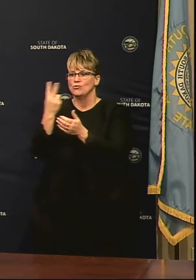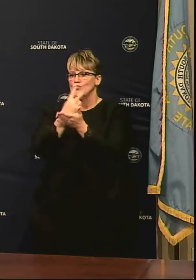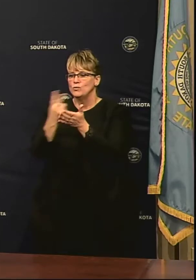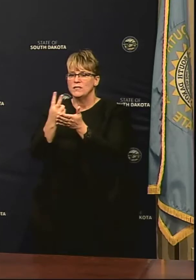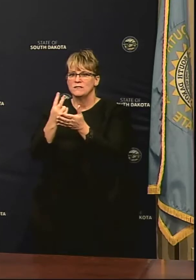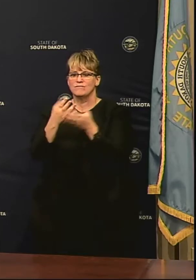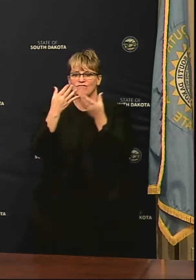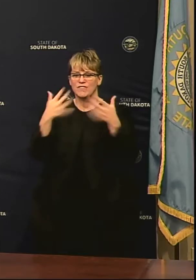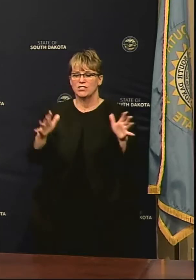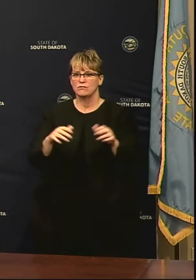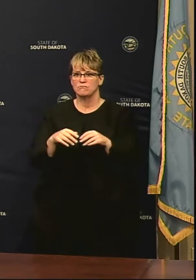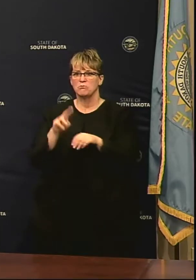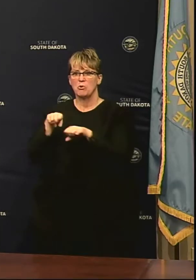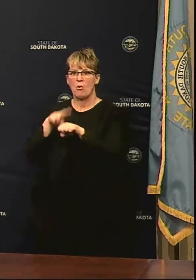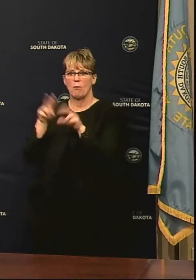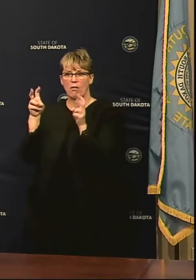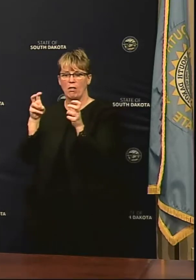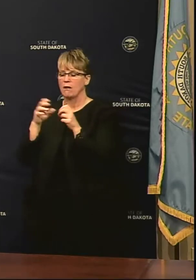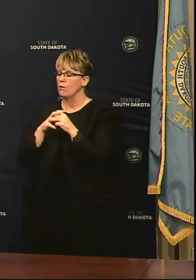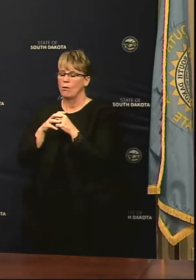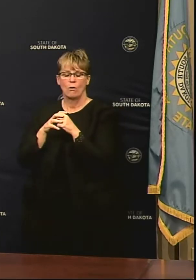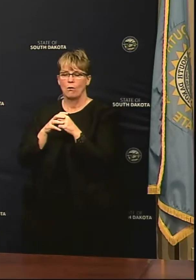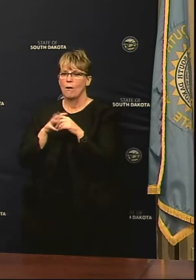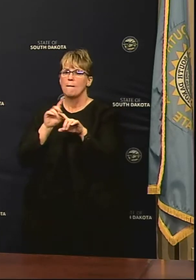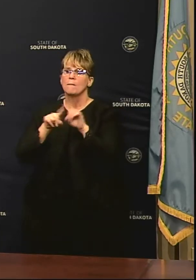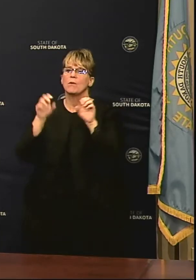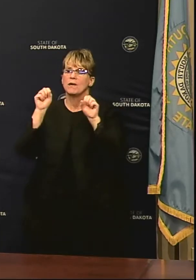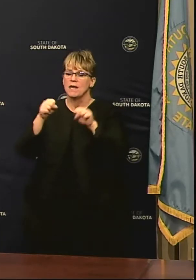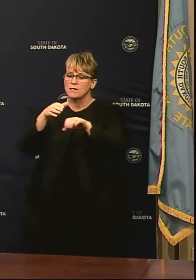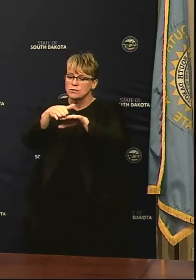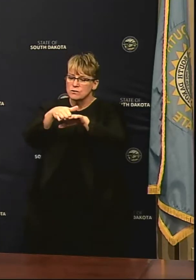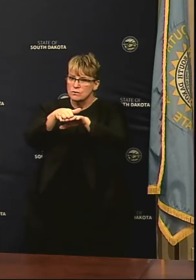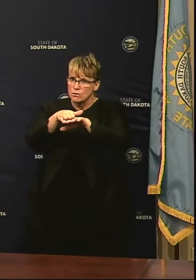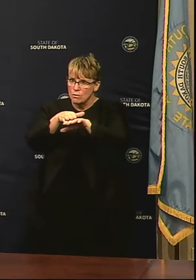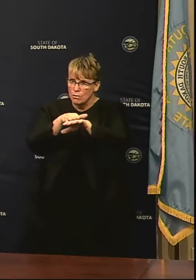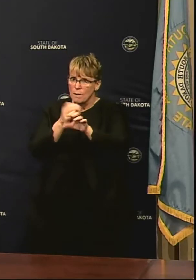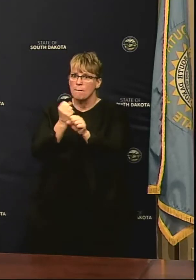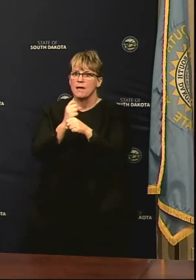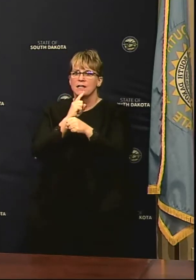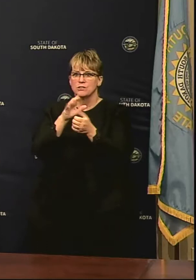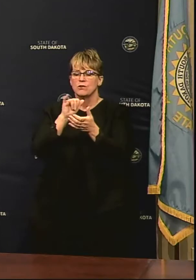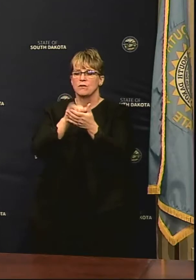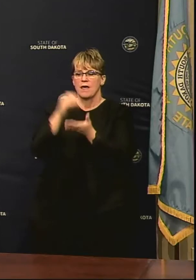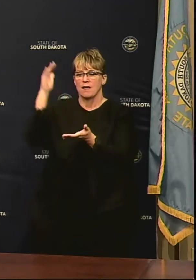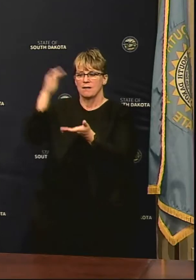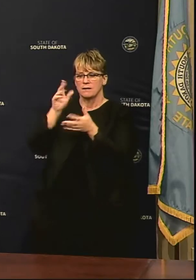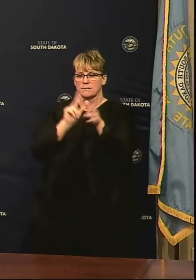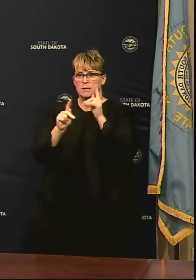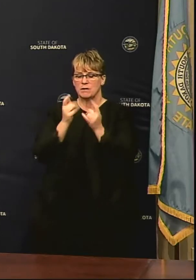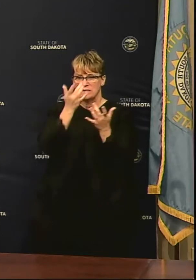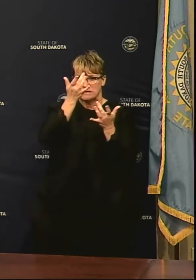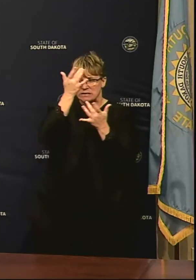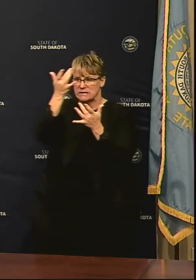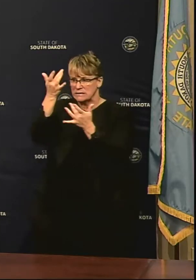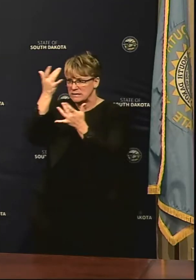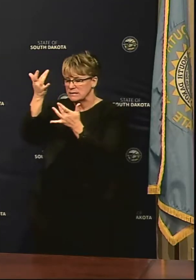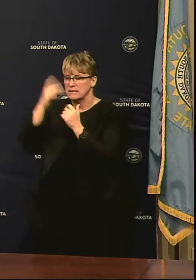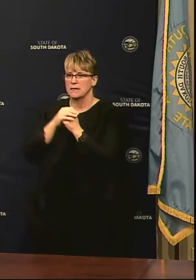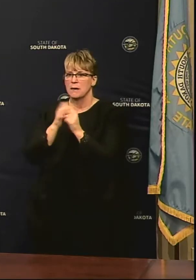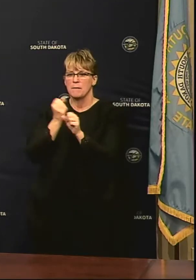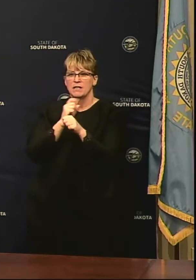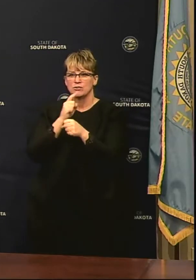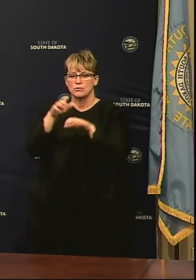to normal. What we do know is we can slow it down. We can make sure that we are getting less people sick at one time, so that